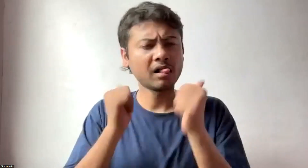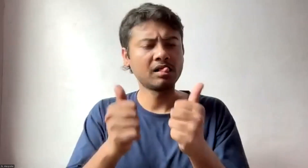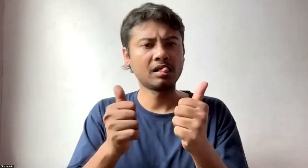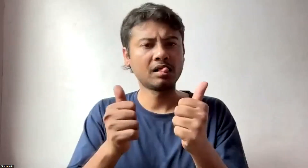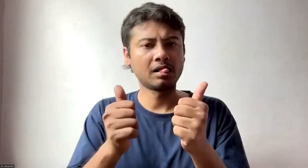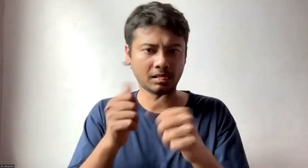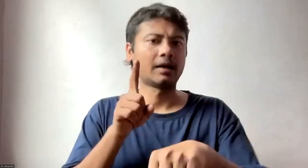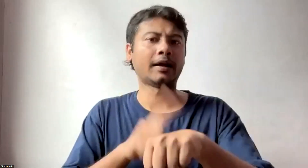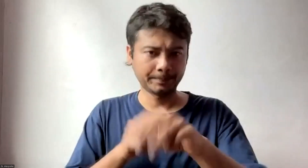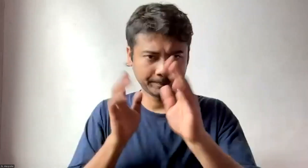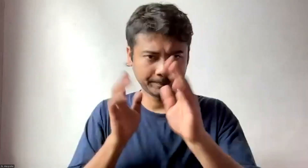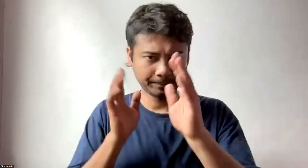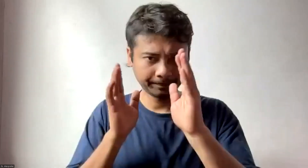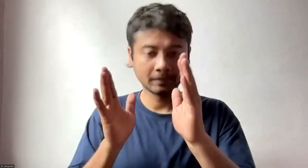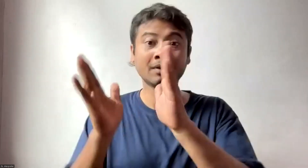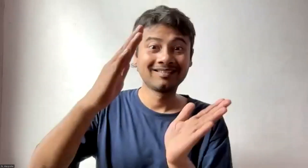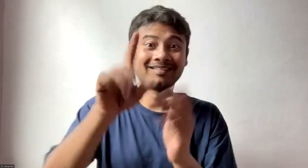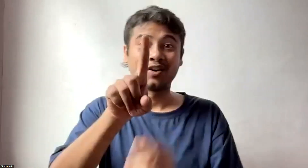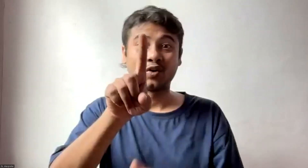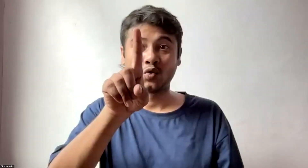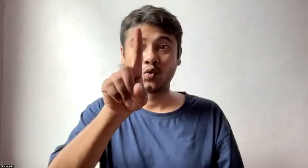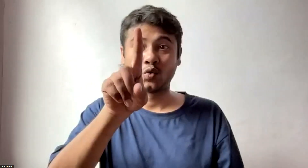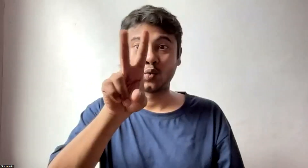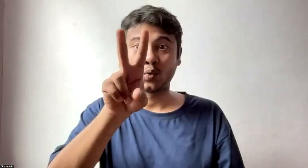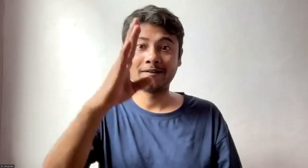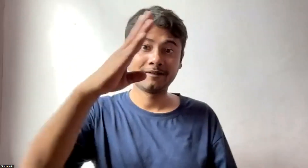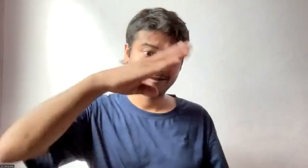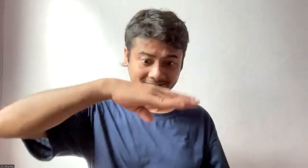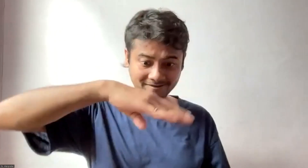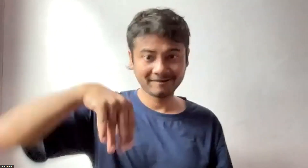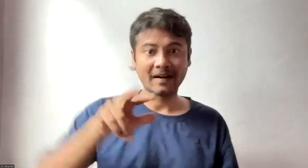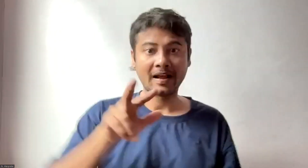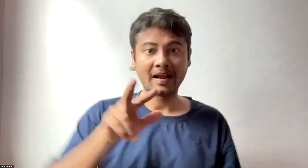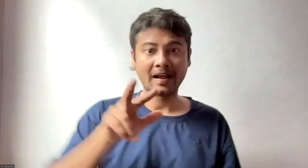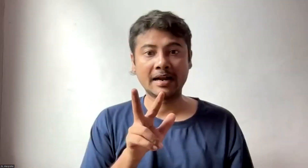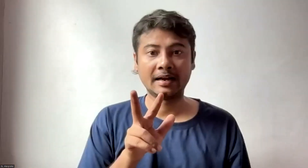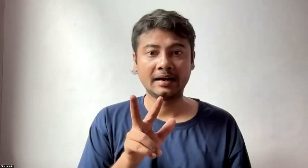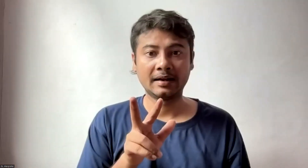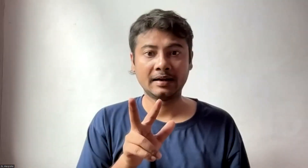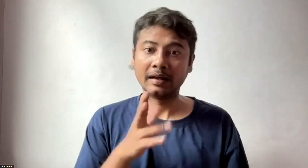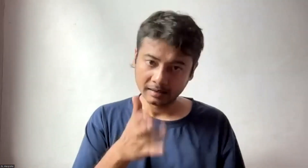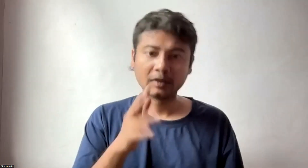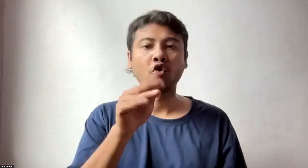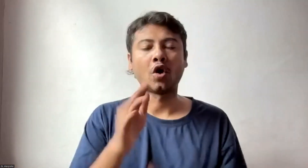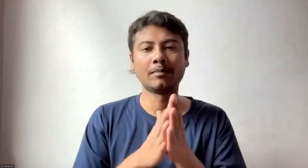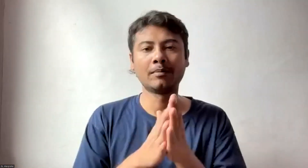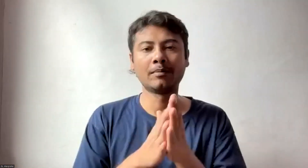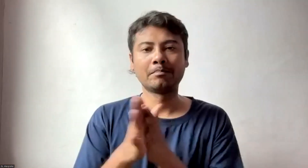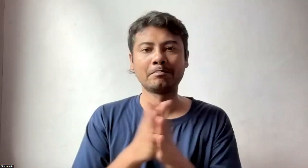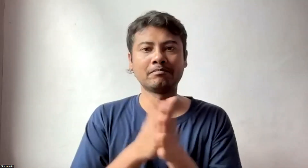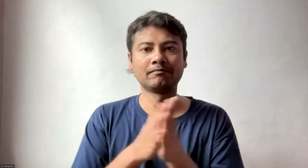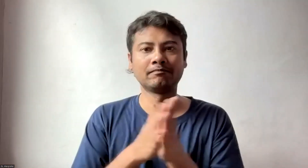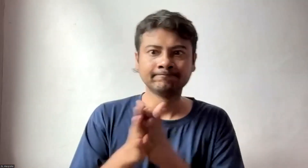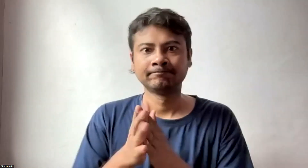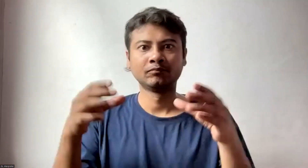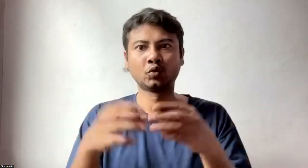4 o'clock, sorry, 12 to 8 o'clock, it is supposed to be passion. As this time you can see that how crazily people are running